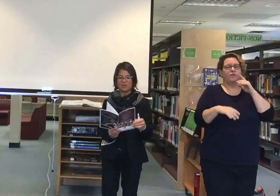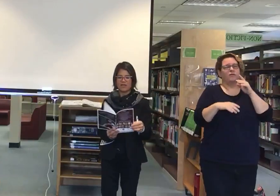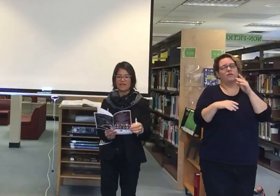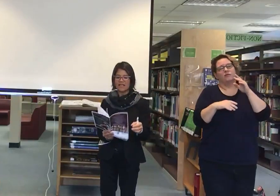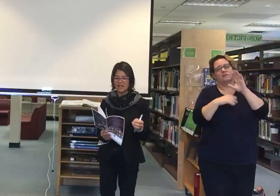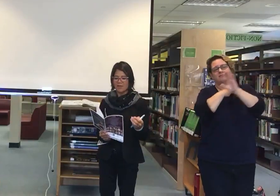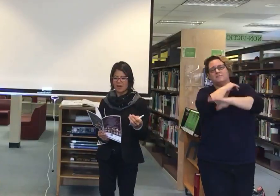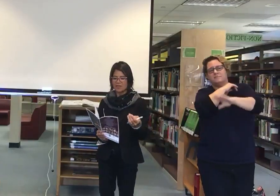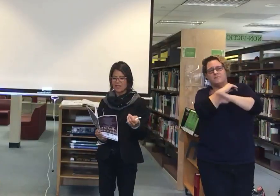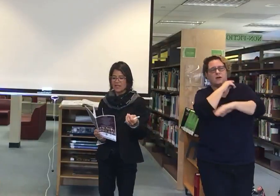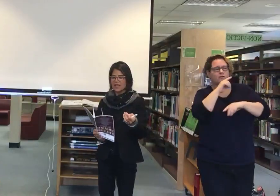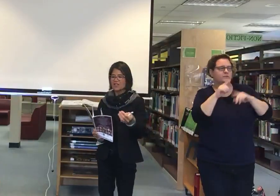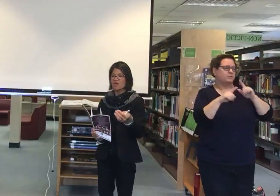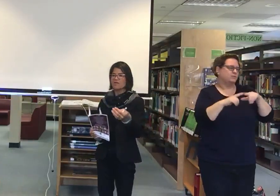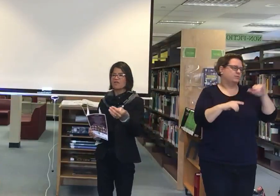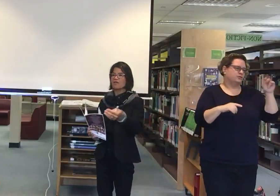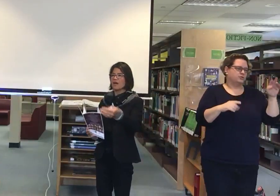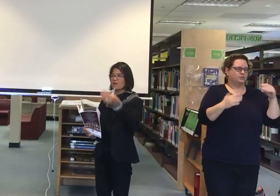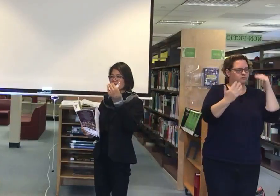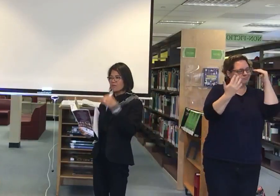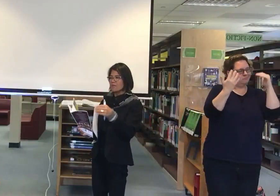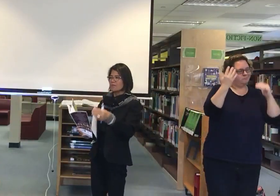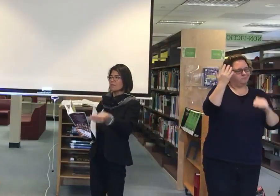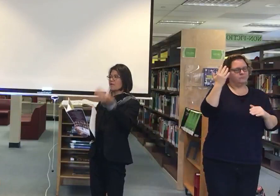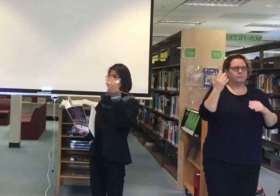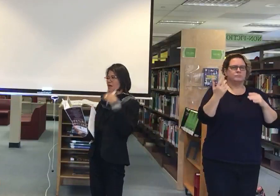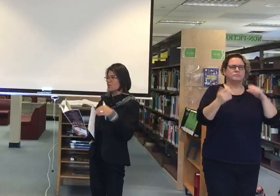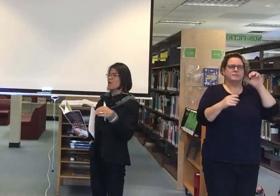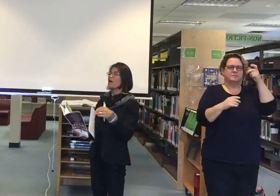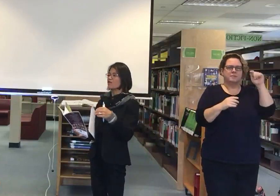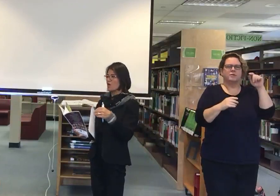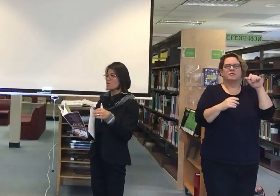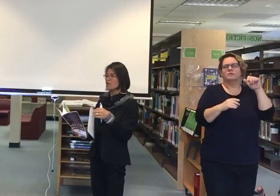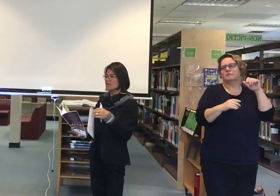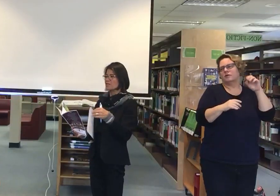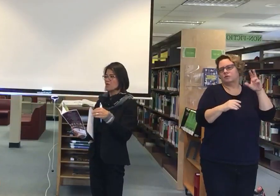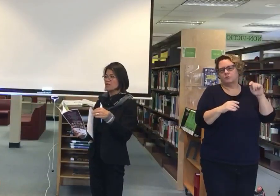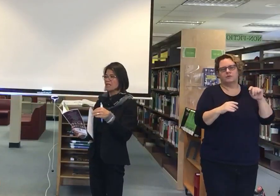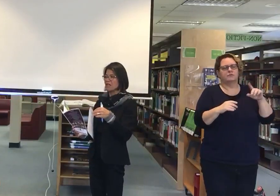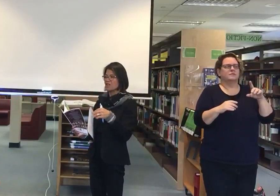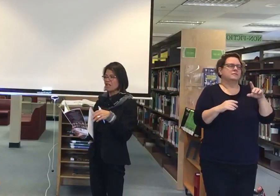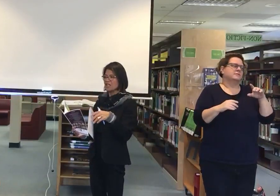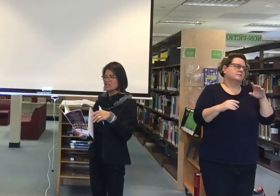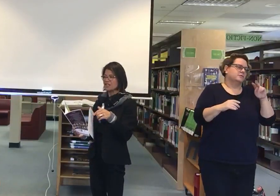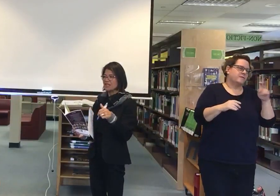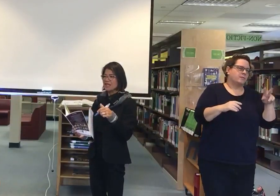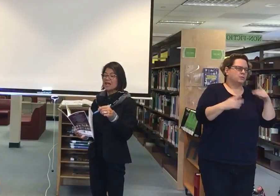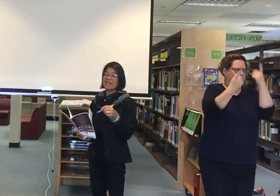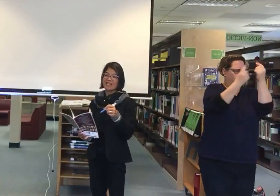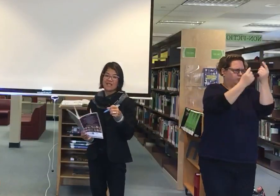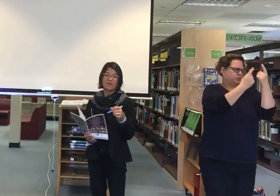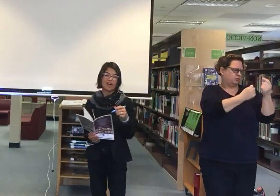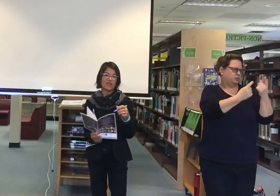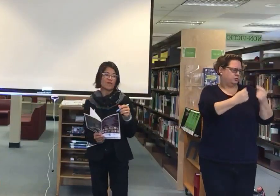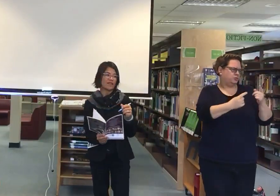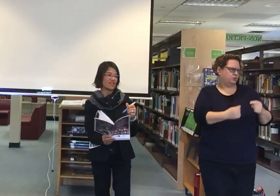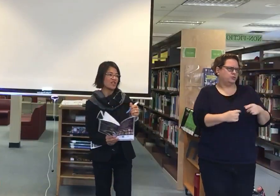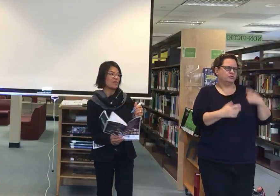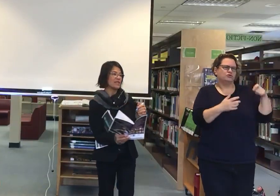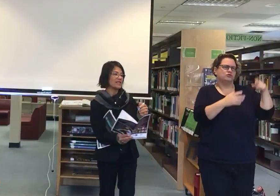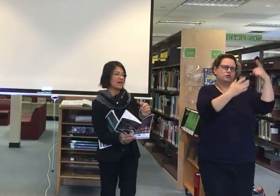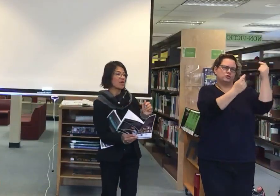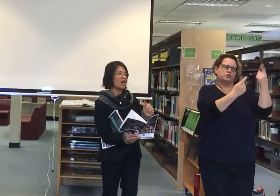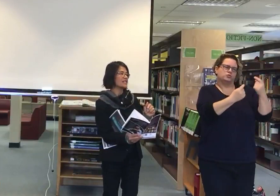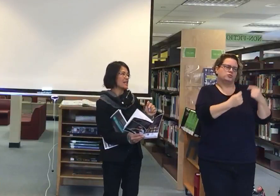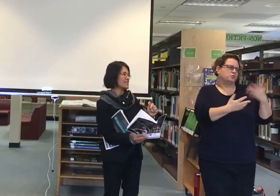that they should be thinking about in terms of preparing for moving into post-secondary education. And like I said, we tell them that they